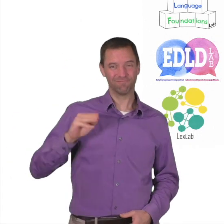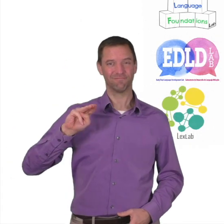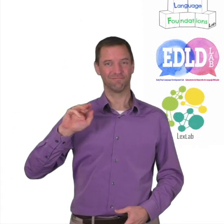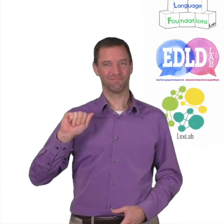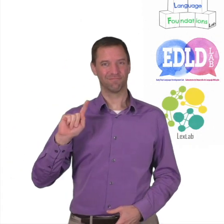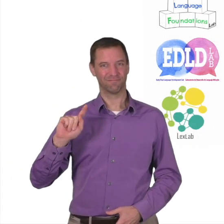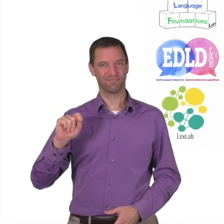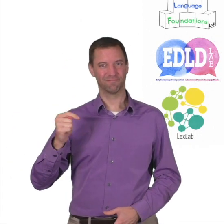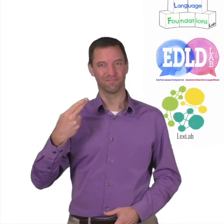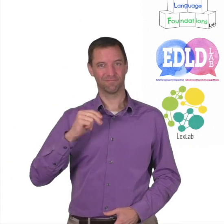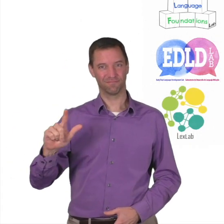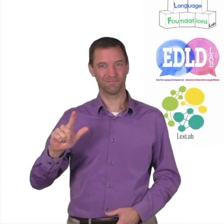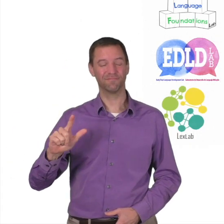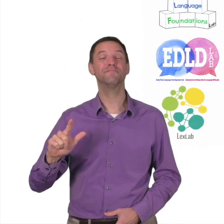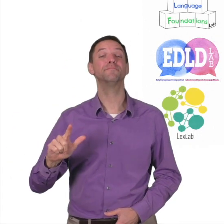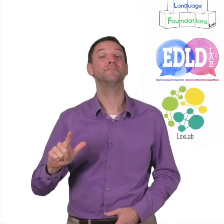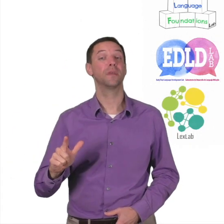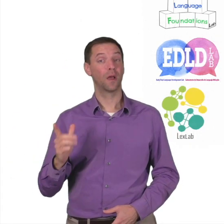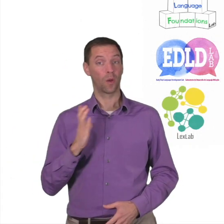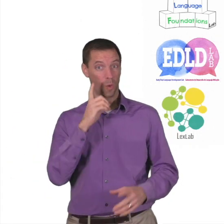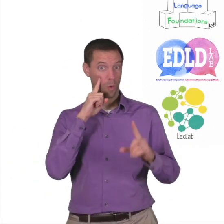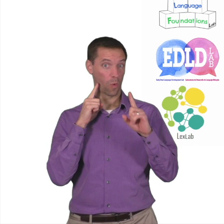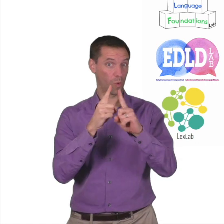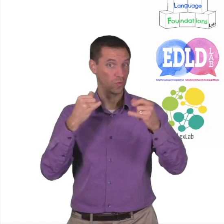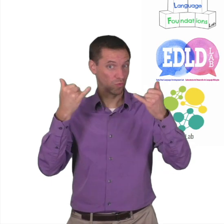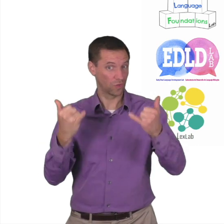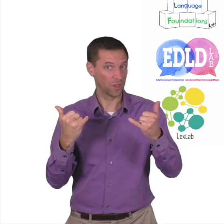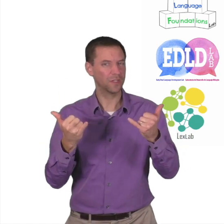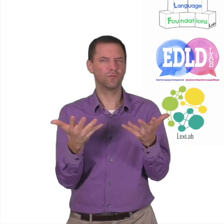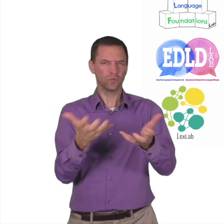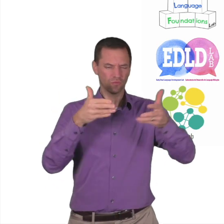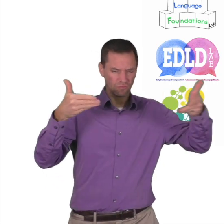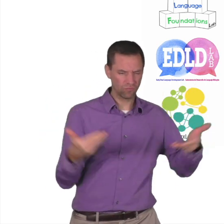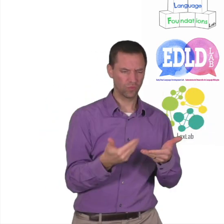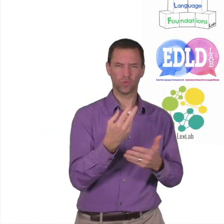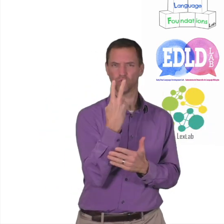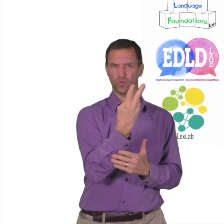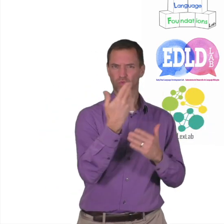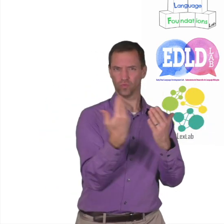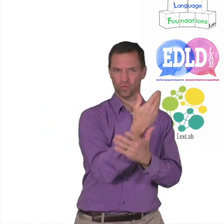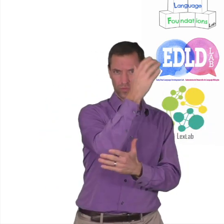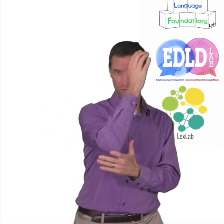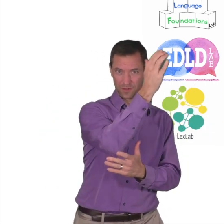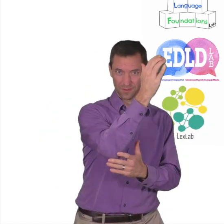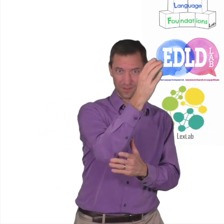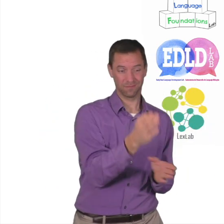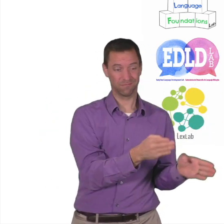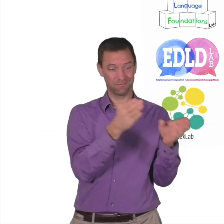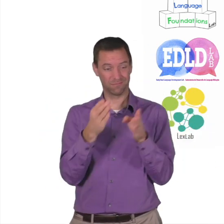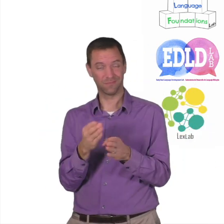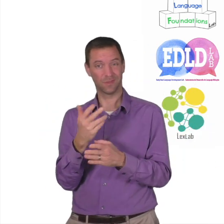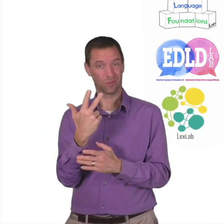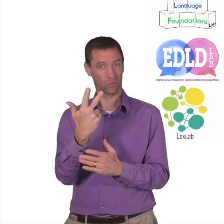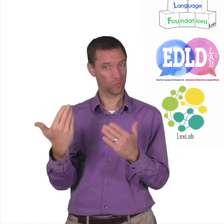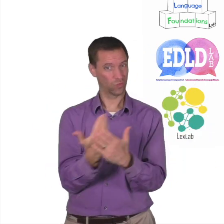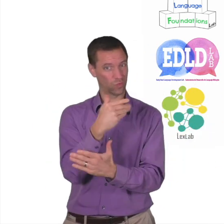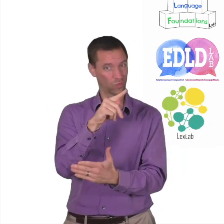Hello, I'm Matt Hall. Our goal in this presentation today is to introduce two new